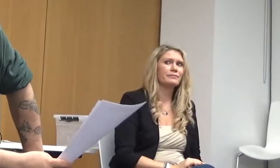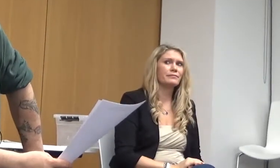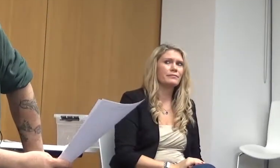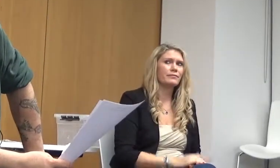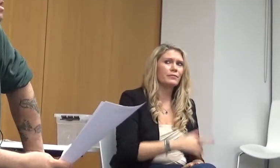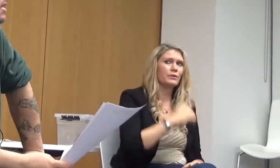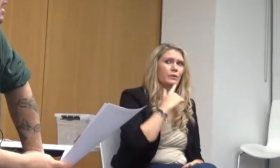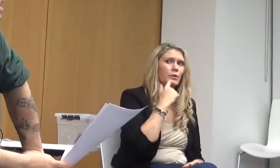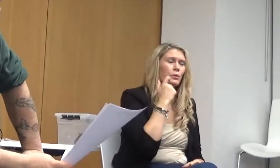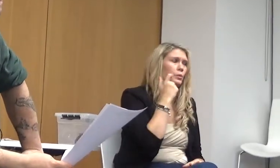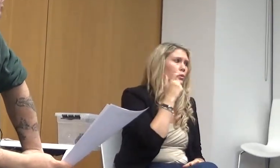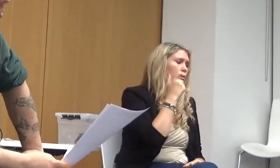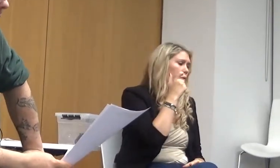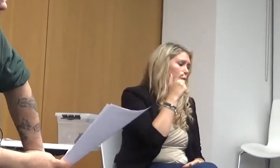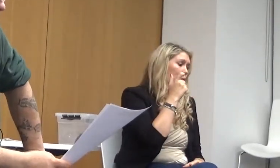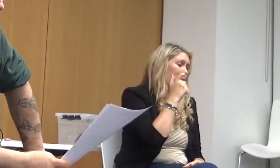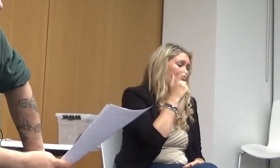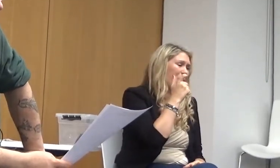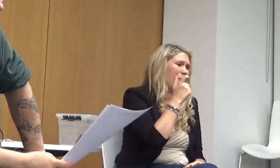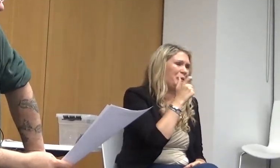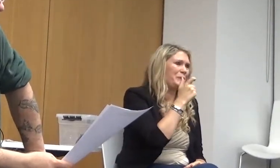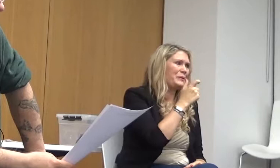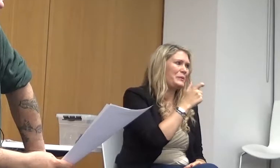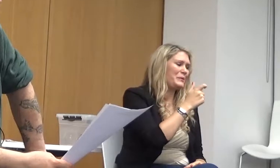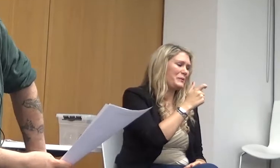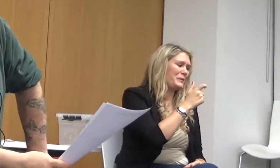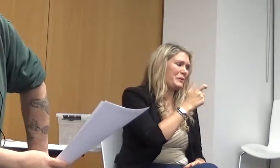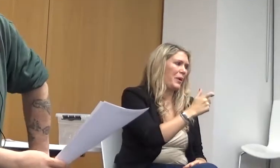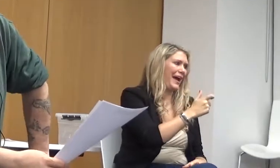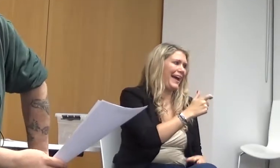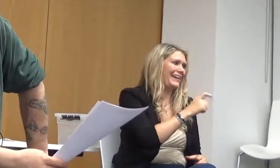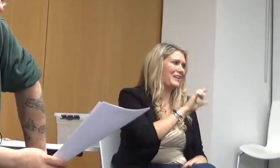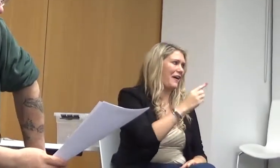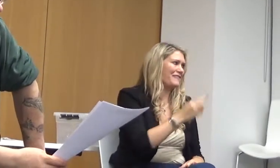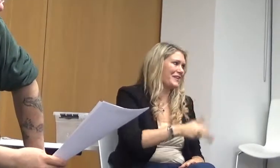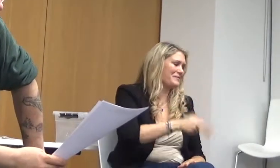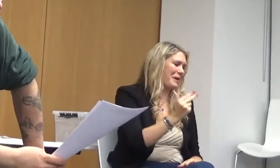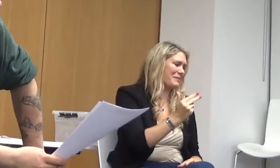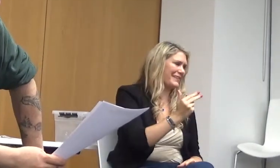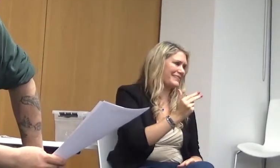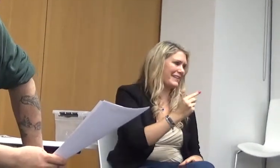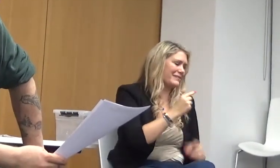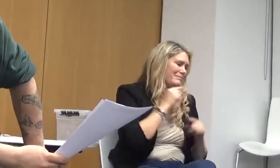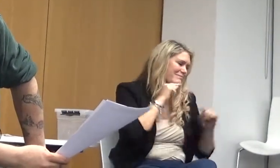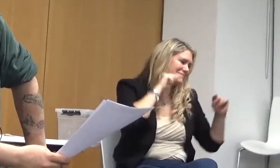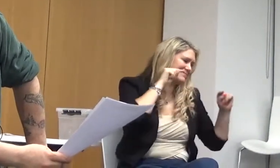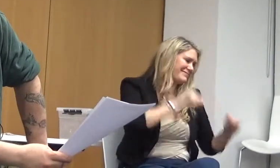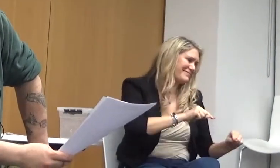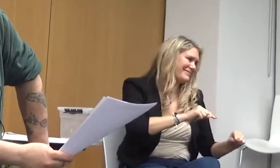Words are still our first weapon. We hit the mics till we're empty.